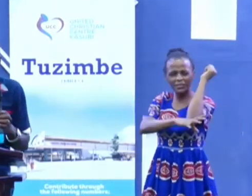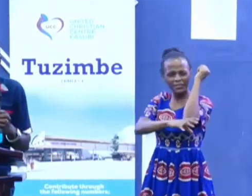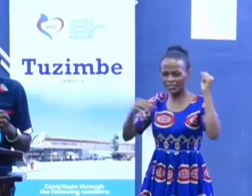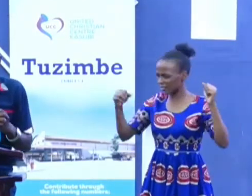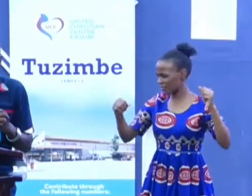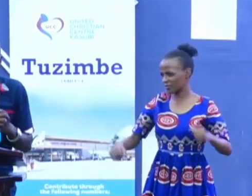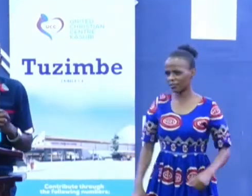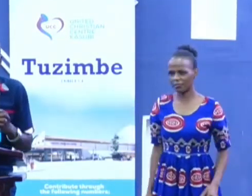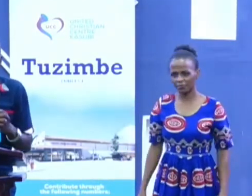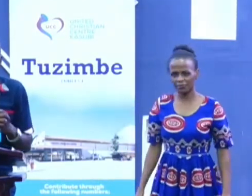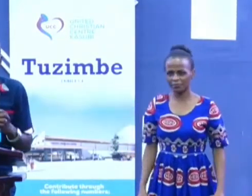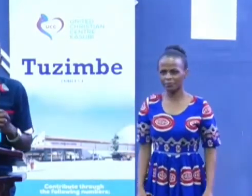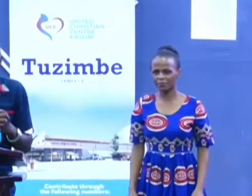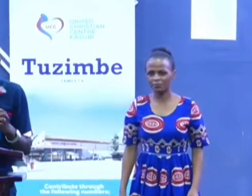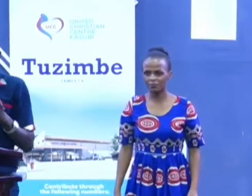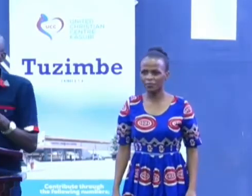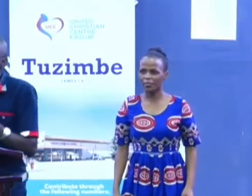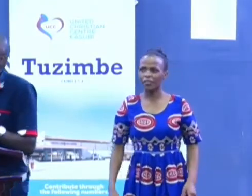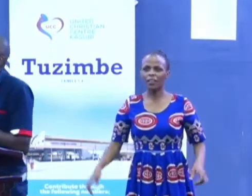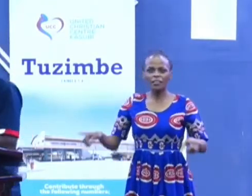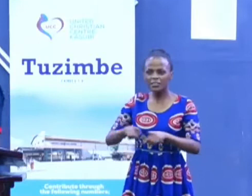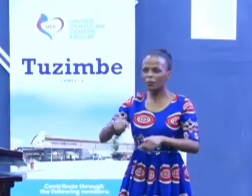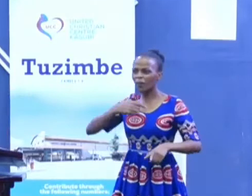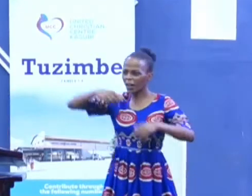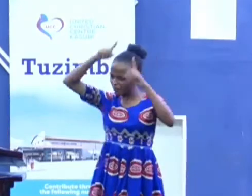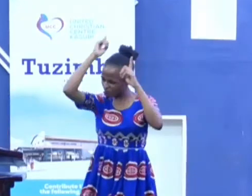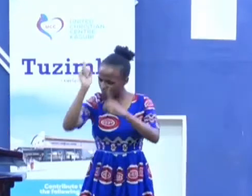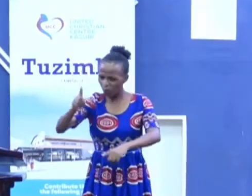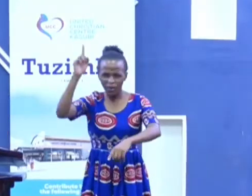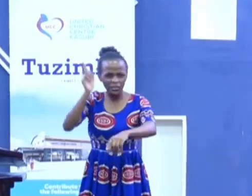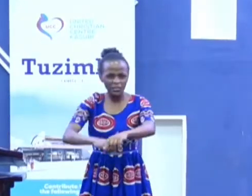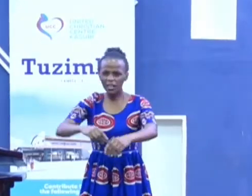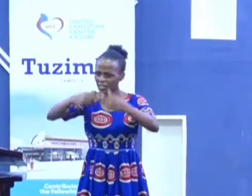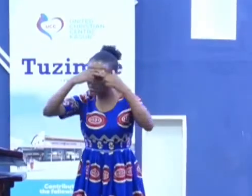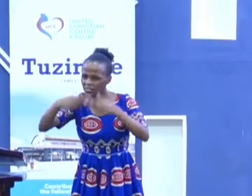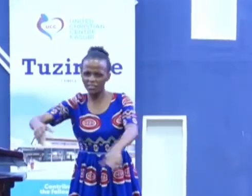as someone who just takes things by force. And the time came and I